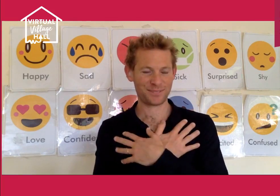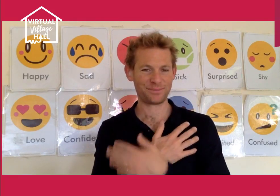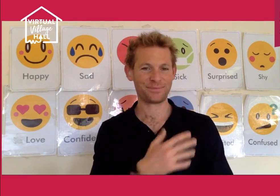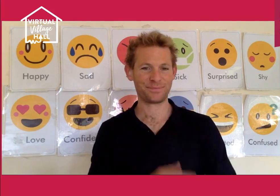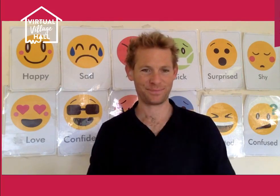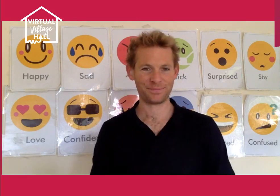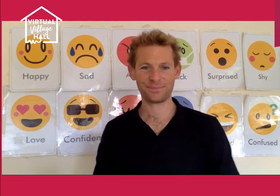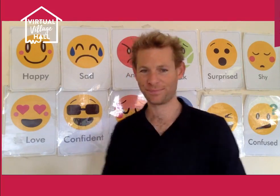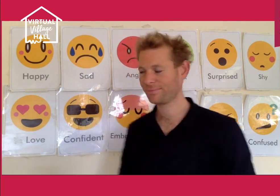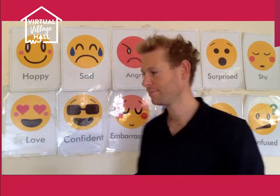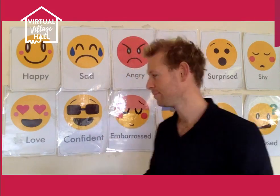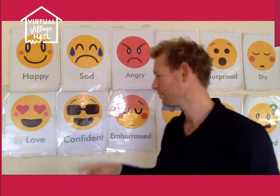Love.